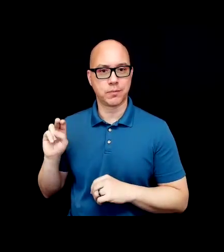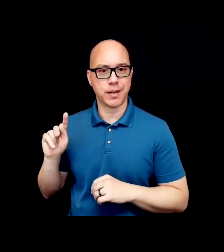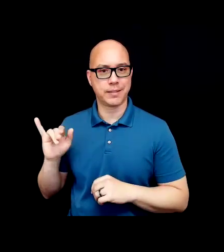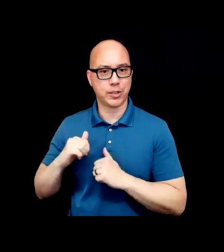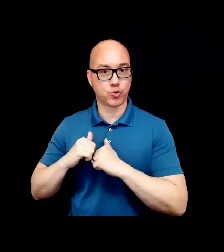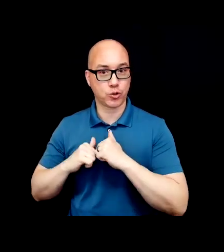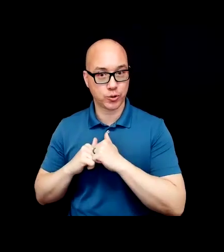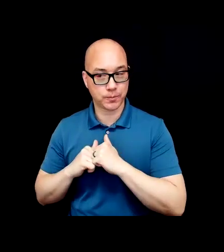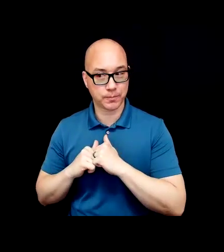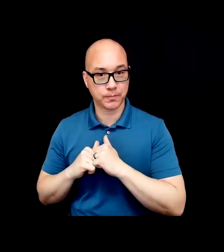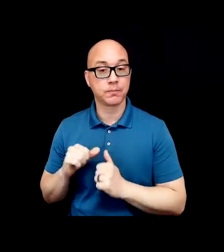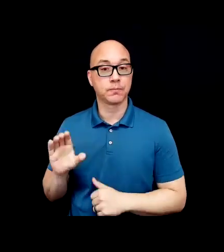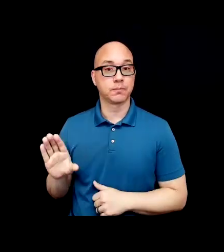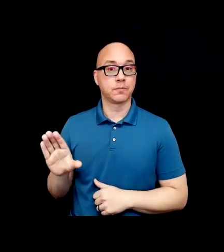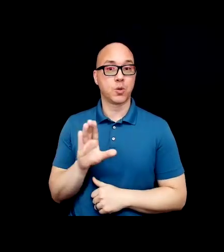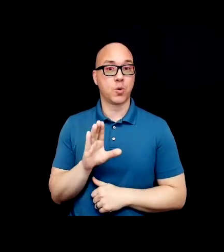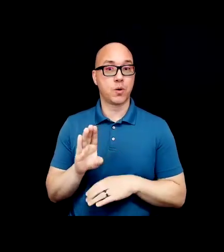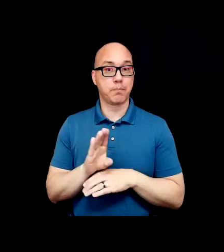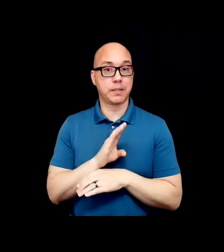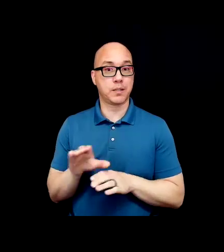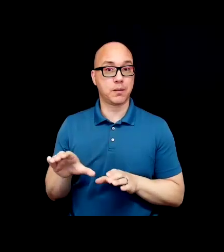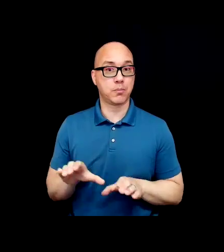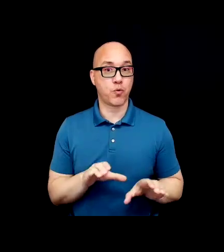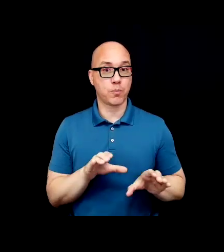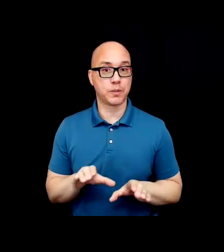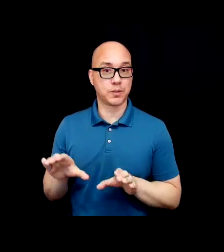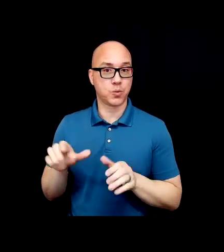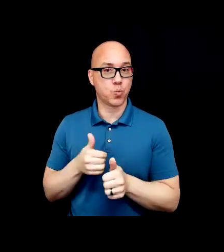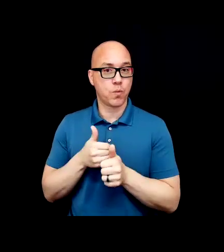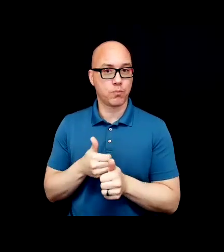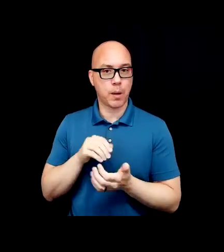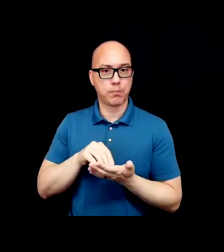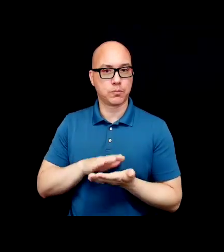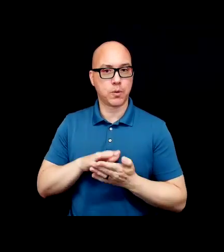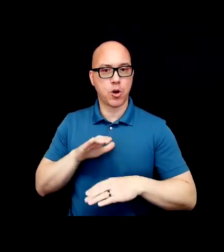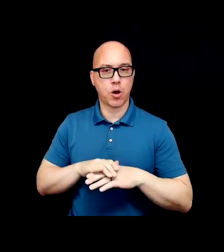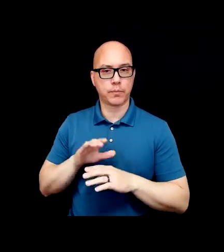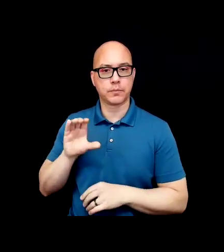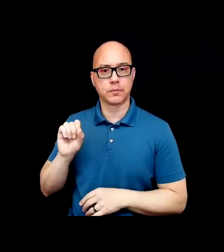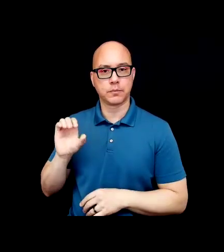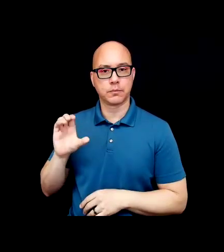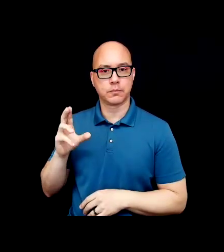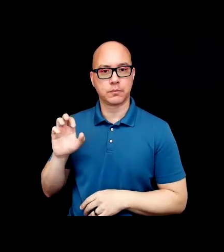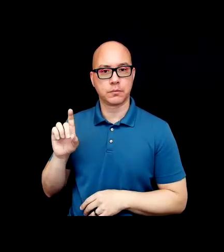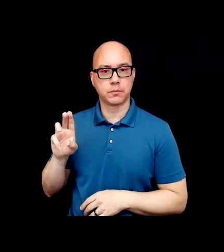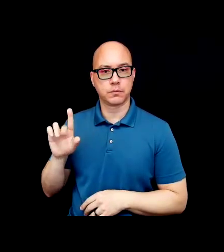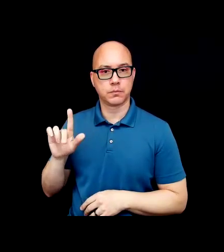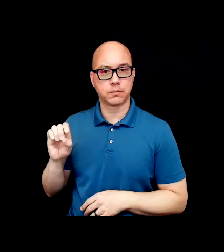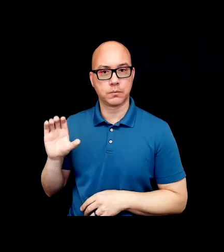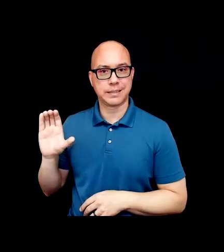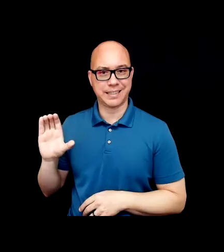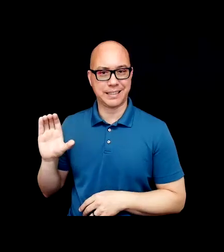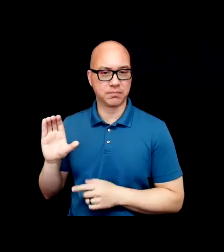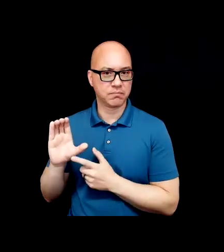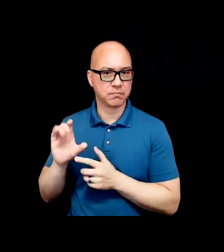your business performance is going to be reported on a Schedule C. Okay, that is a Schedule C, a